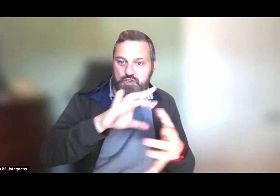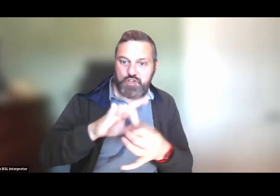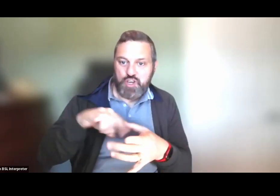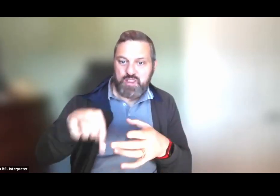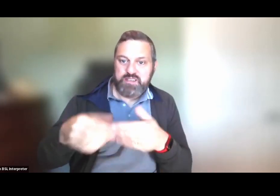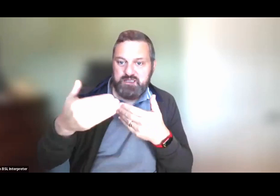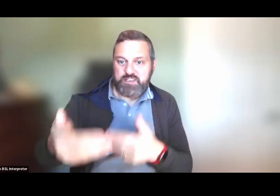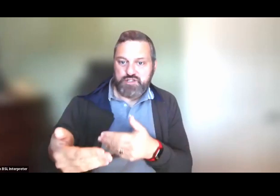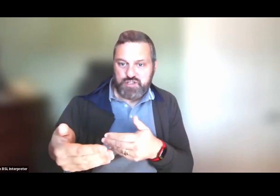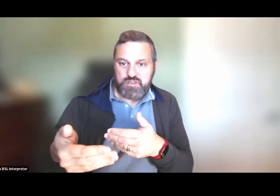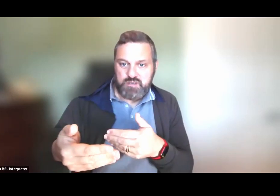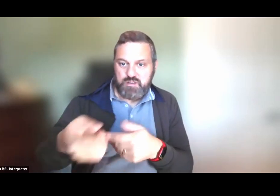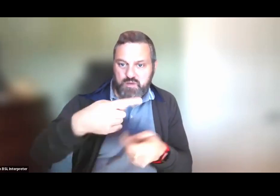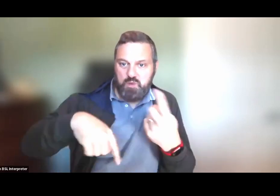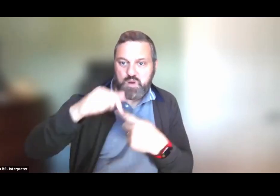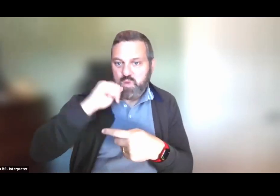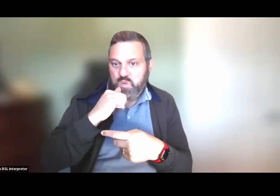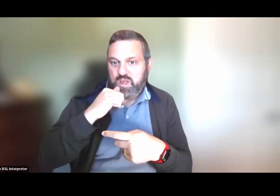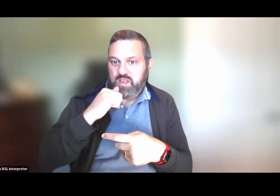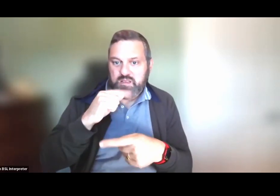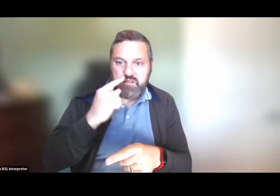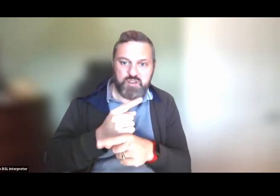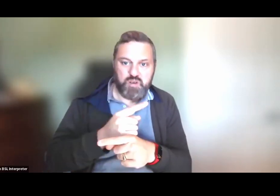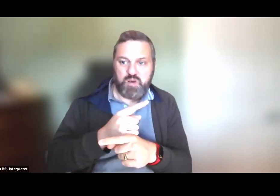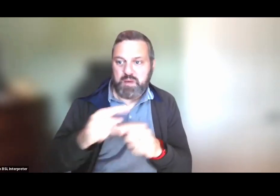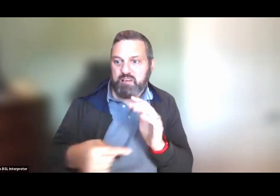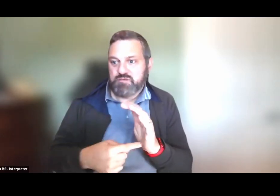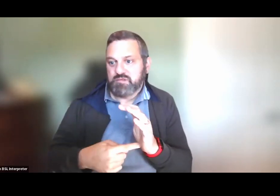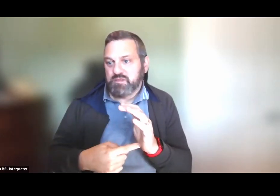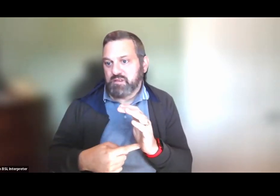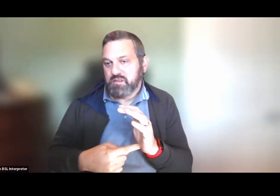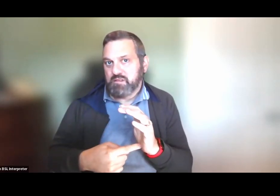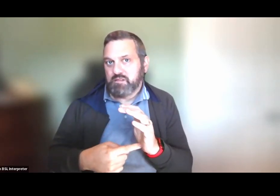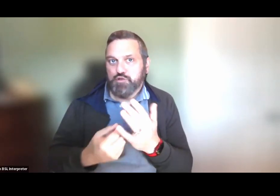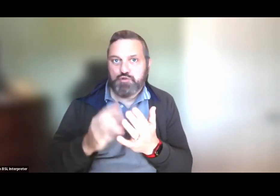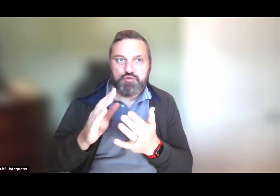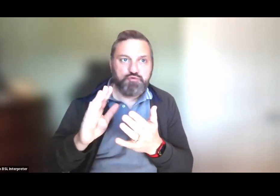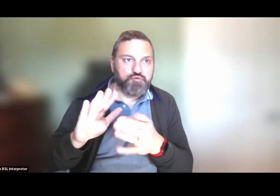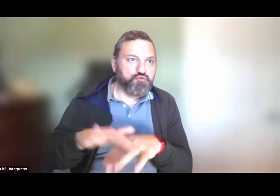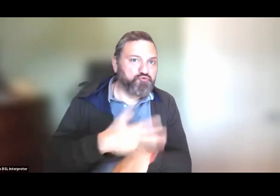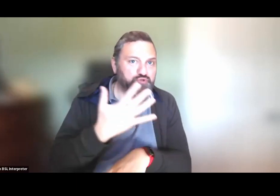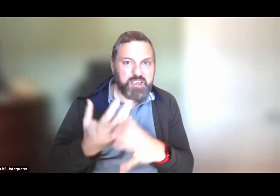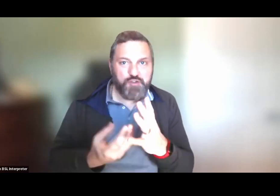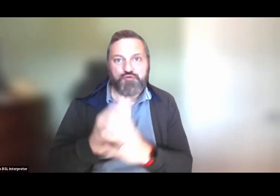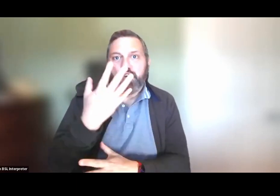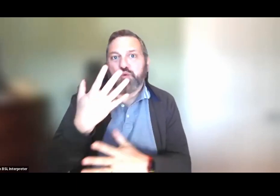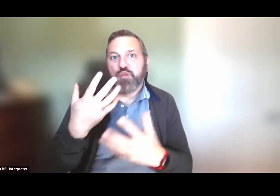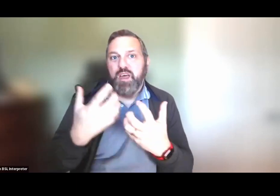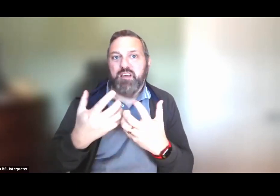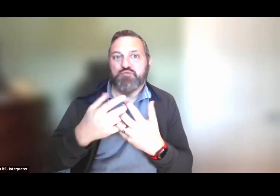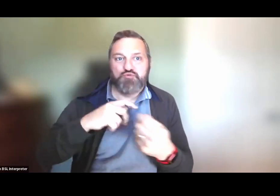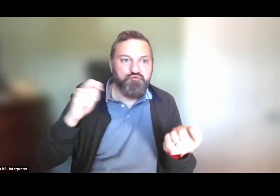session where we will be discussing specifically around the questions of green growth. How can we transform? What is